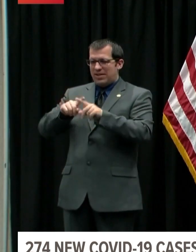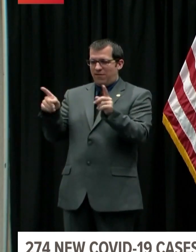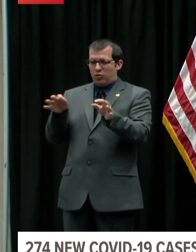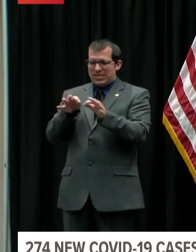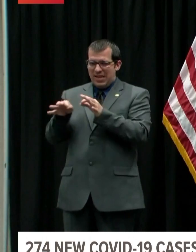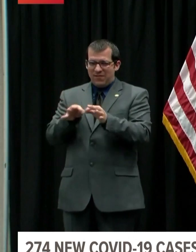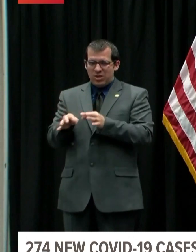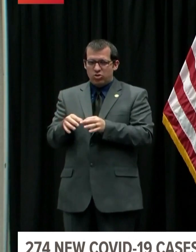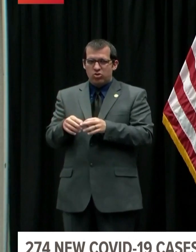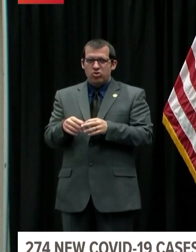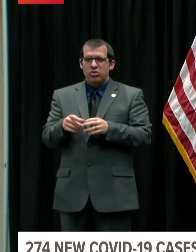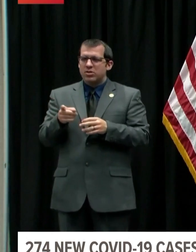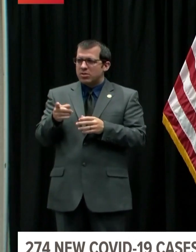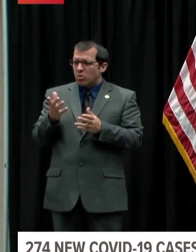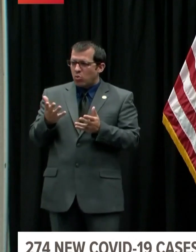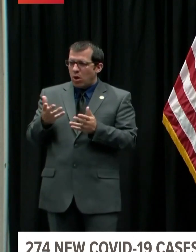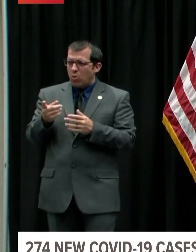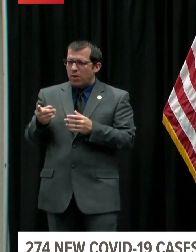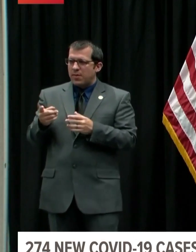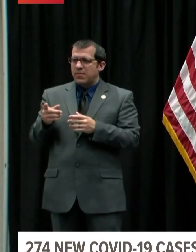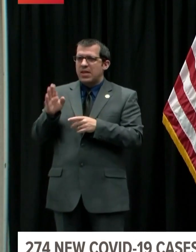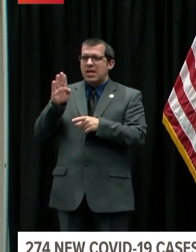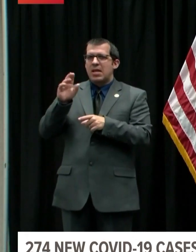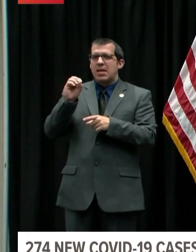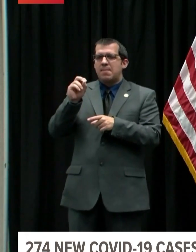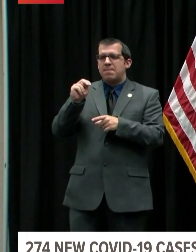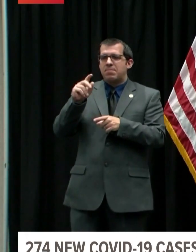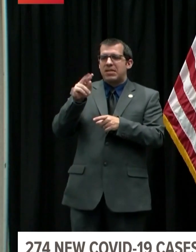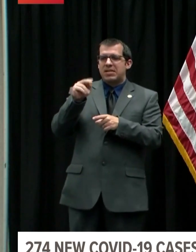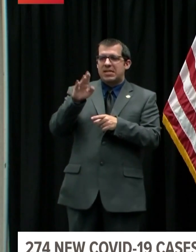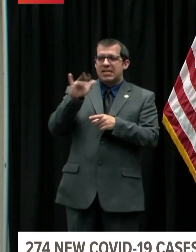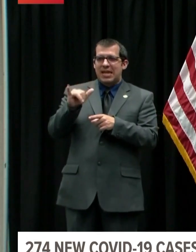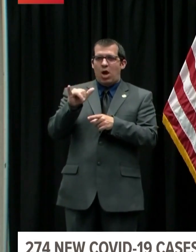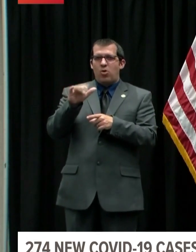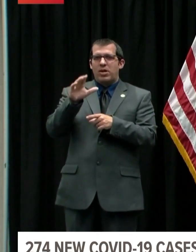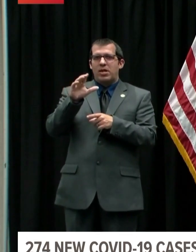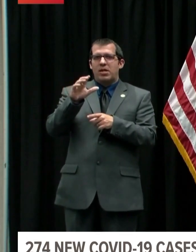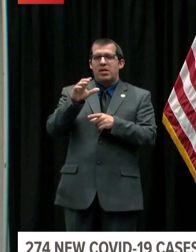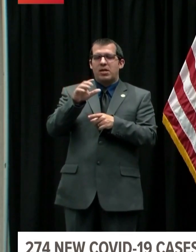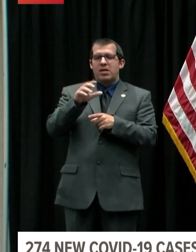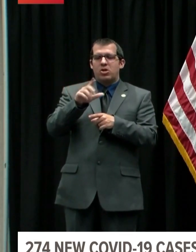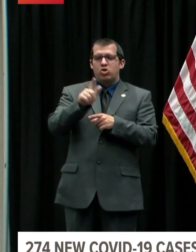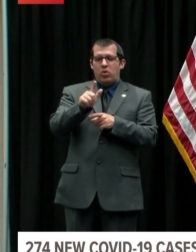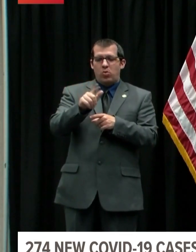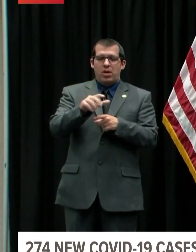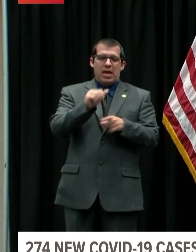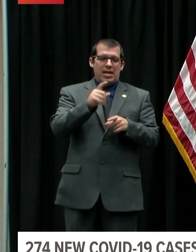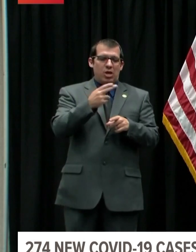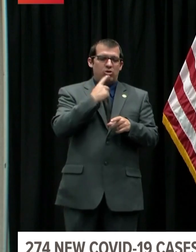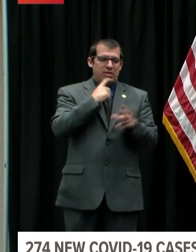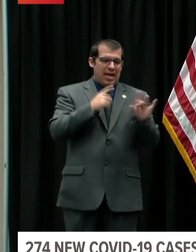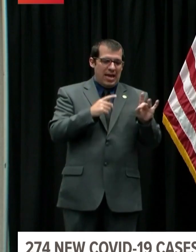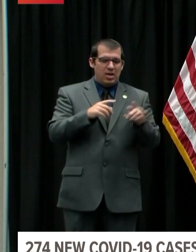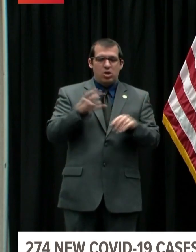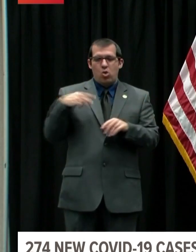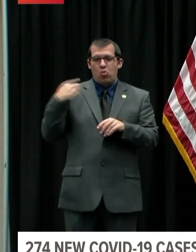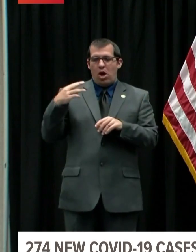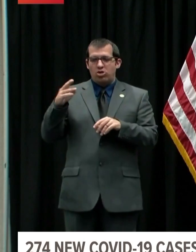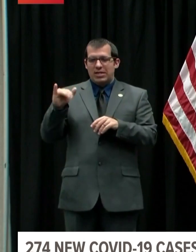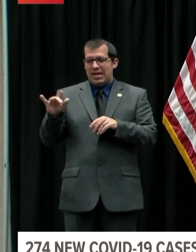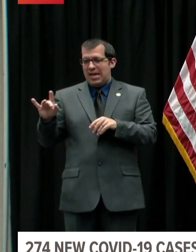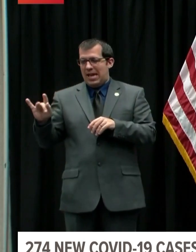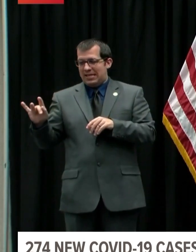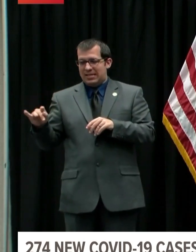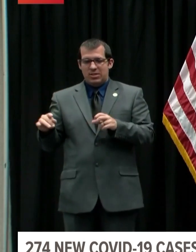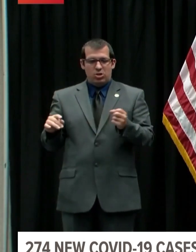definitions from In county? what way is it different? Benton County coroner is reporting 21. ADH only lists 8. Washington County 18 and